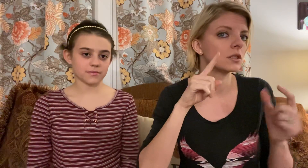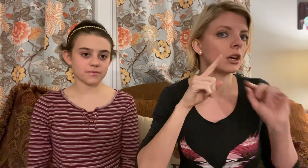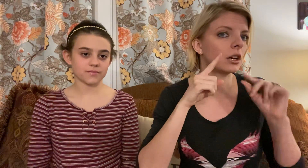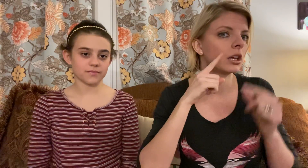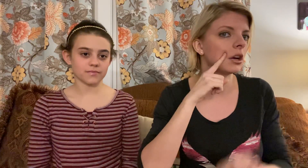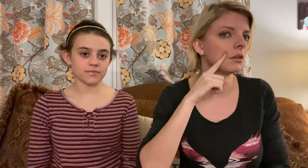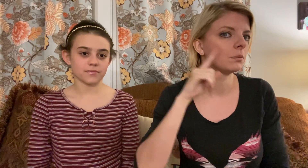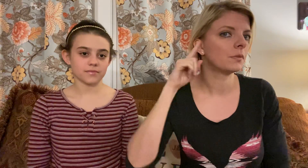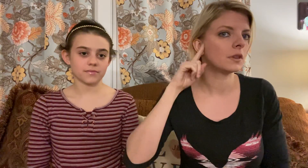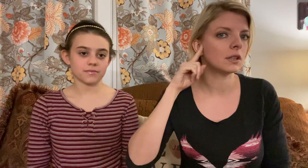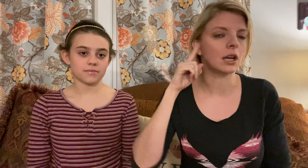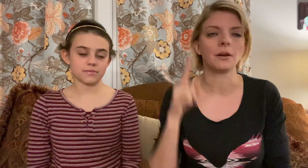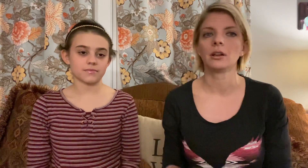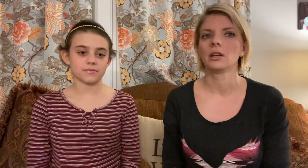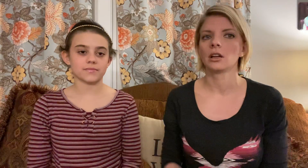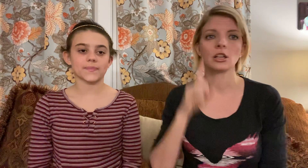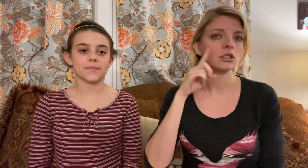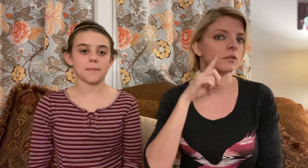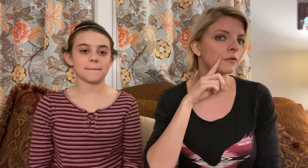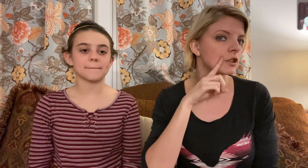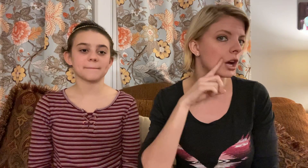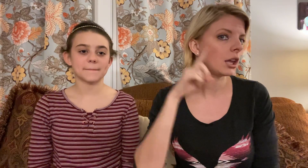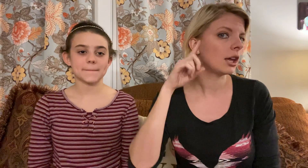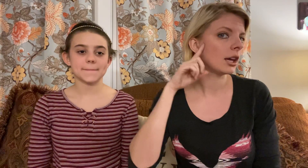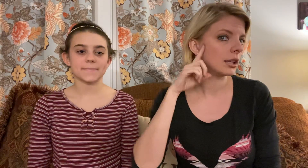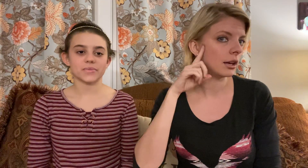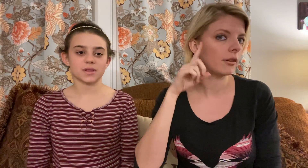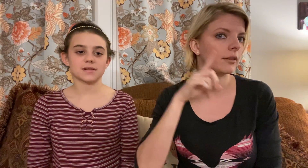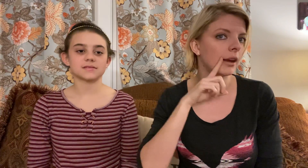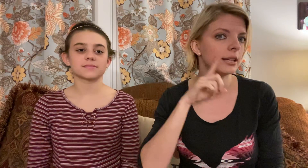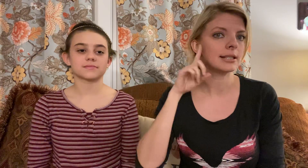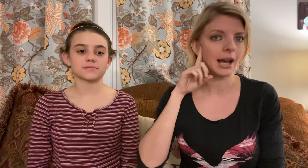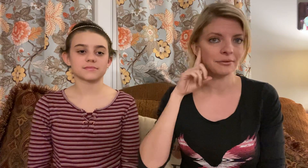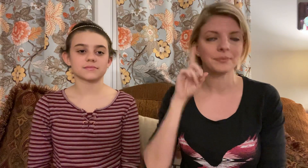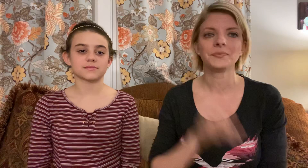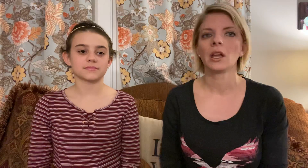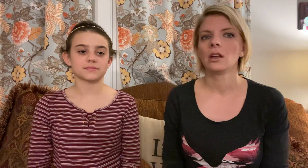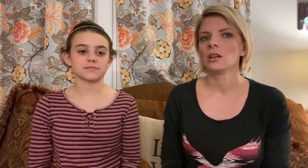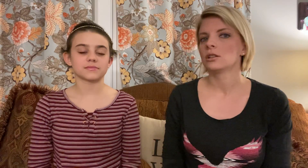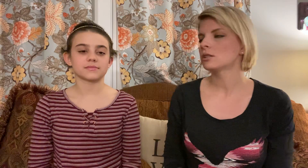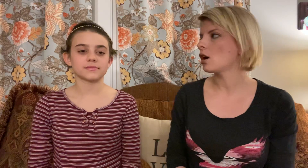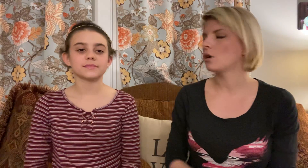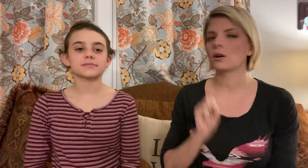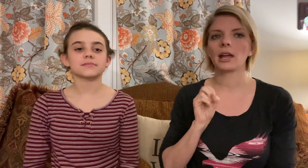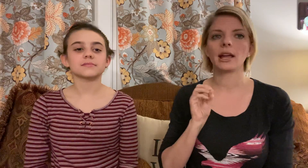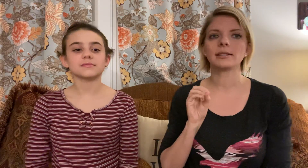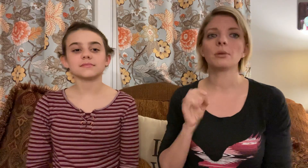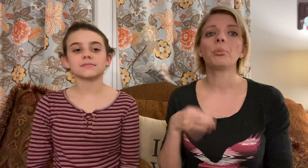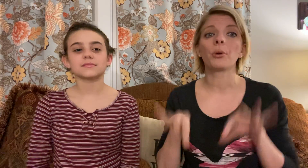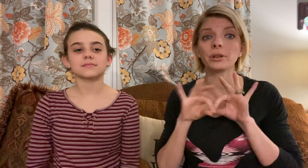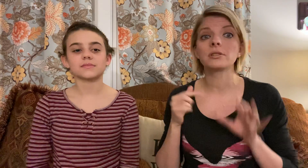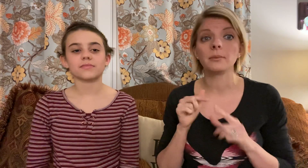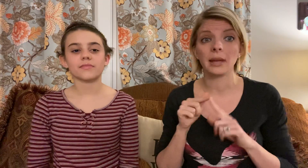Start here and then there. Because for talking and hearing, right? Deaf. So it's important to